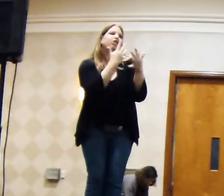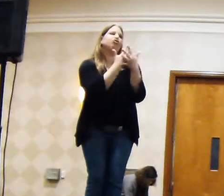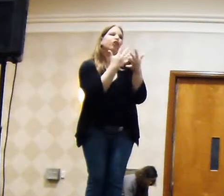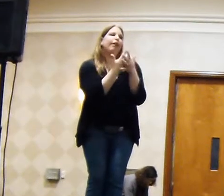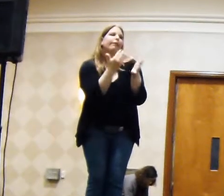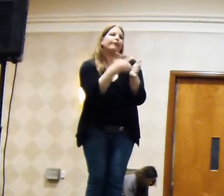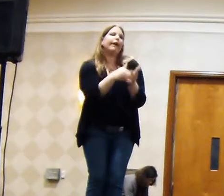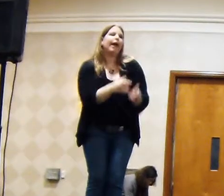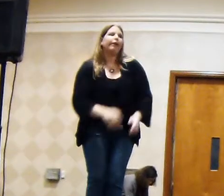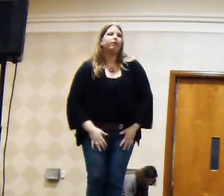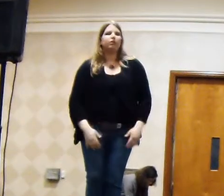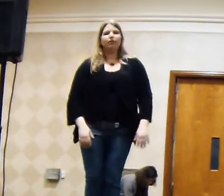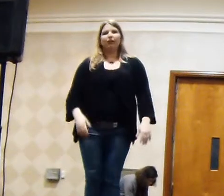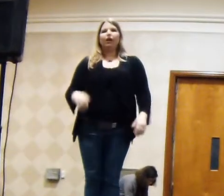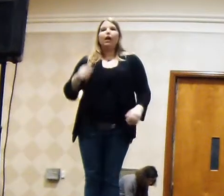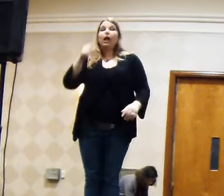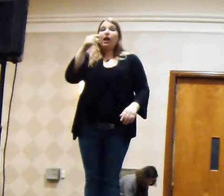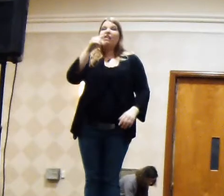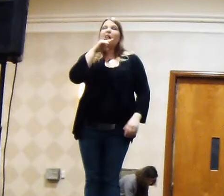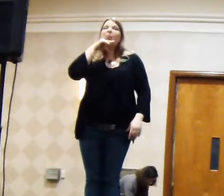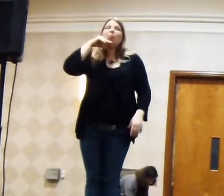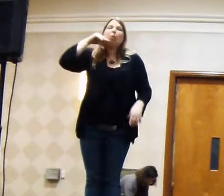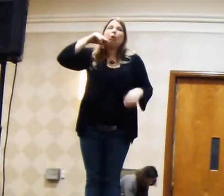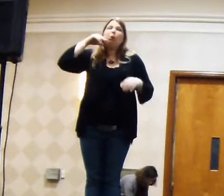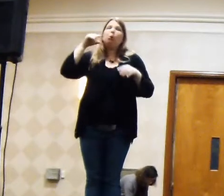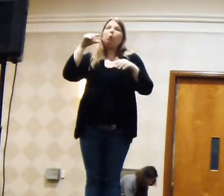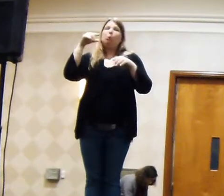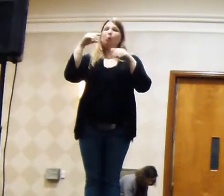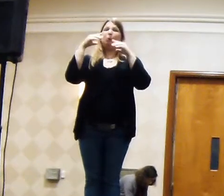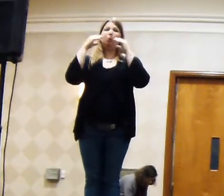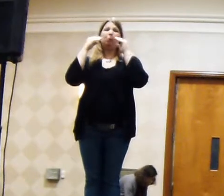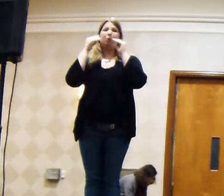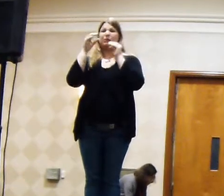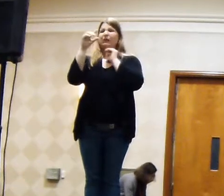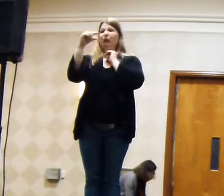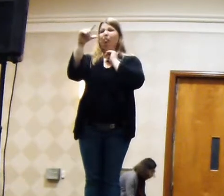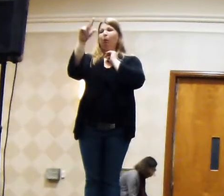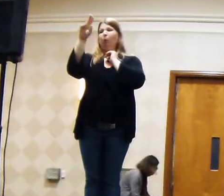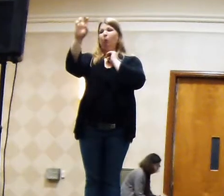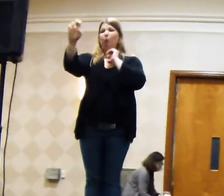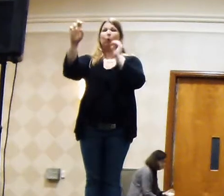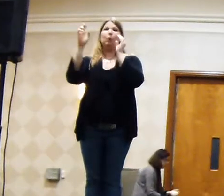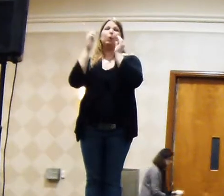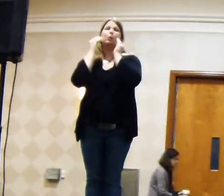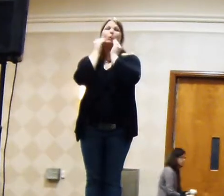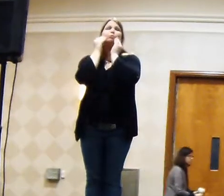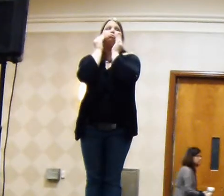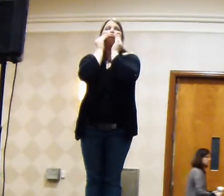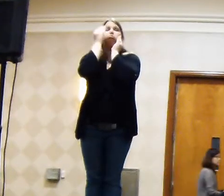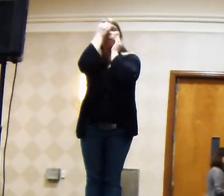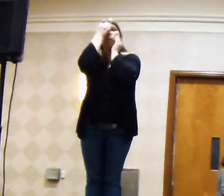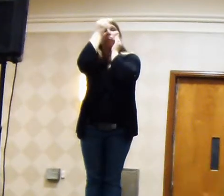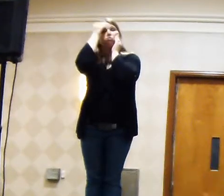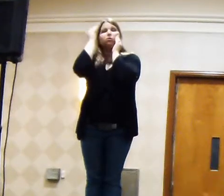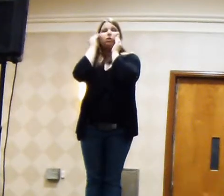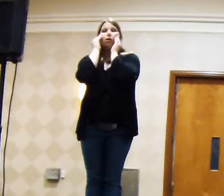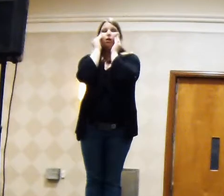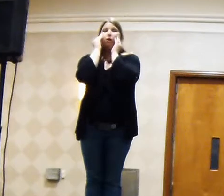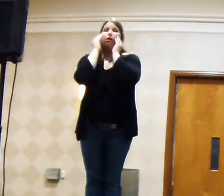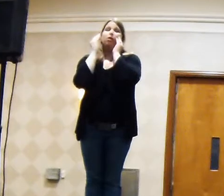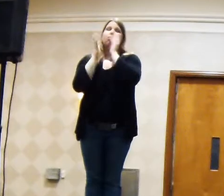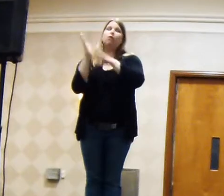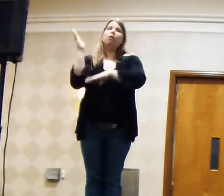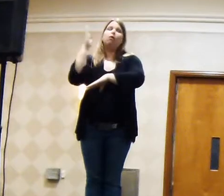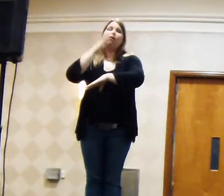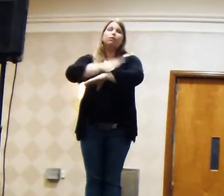When we did that scene, well, they glue that makeup on your face, and you have to be really careful because it's a long day, and if you lift the makeup off